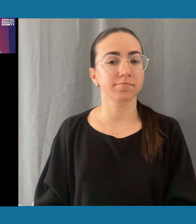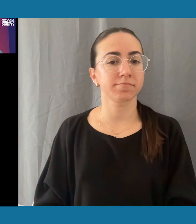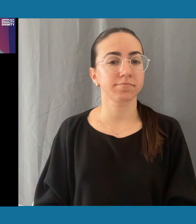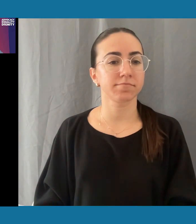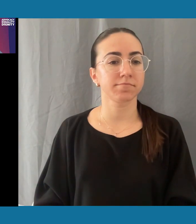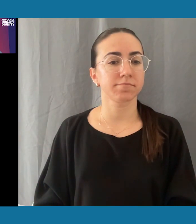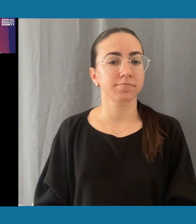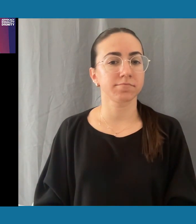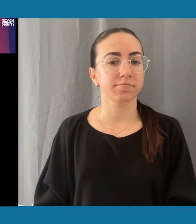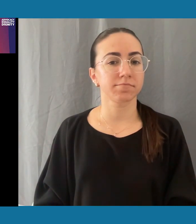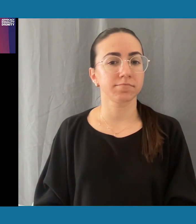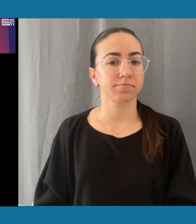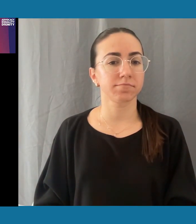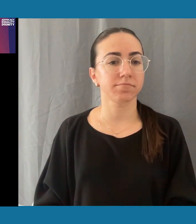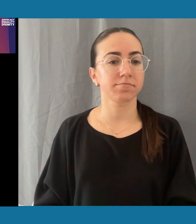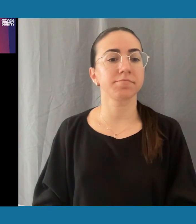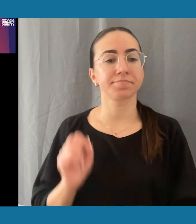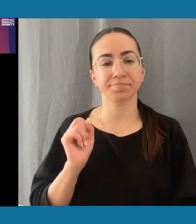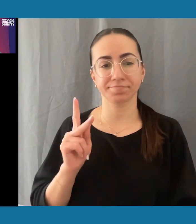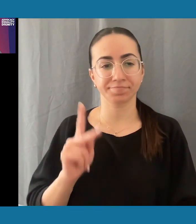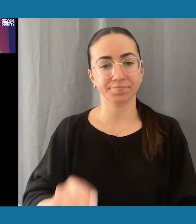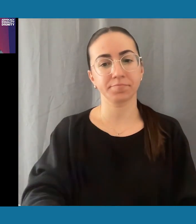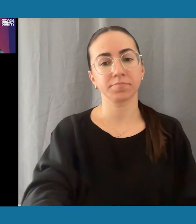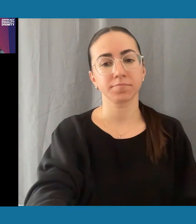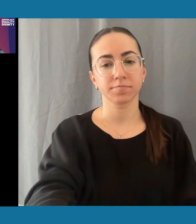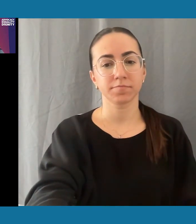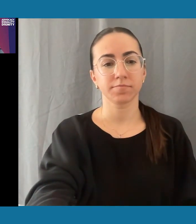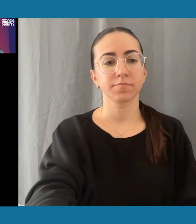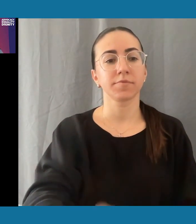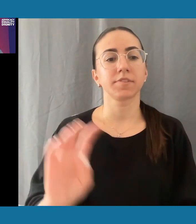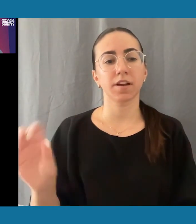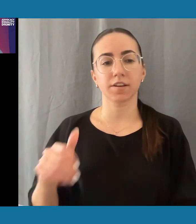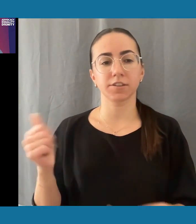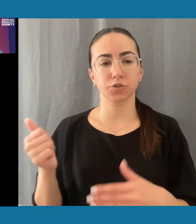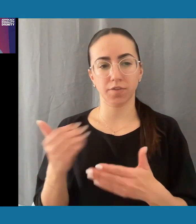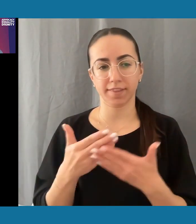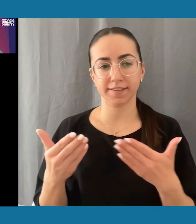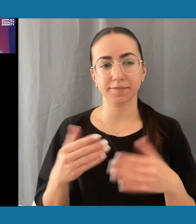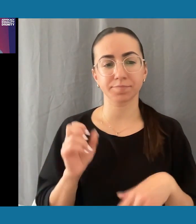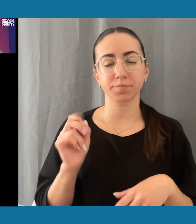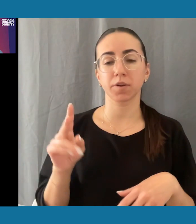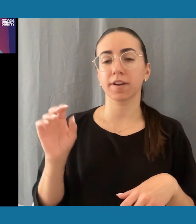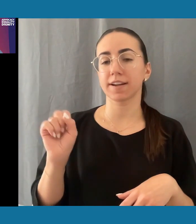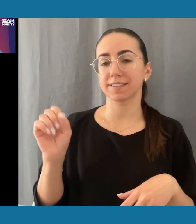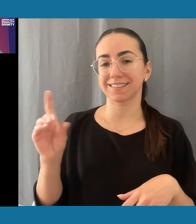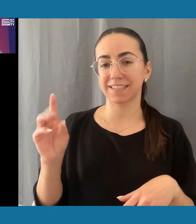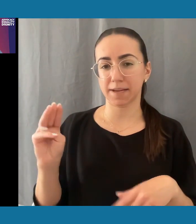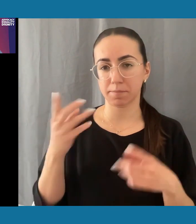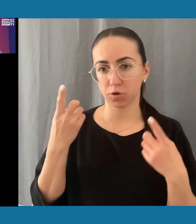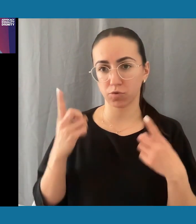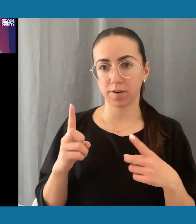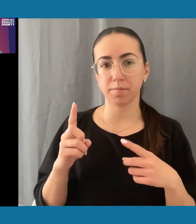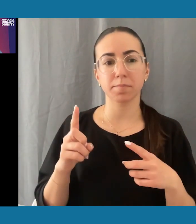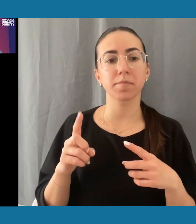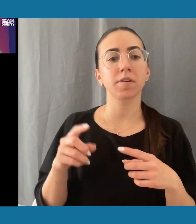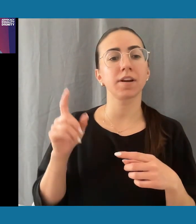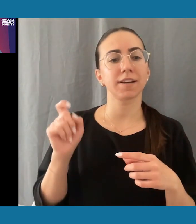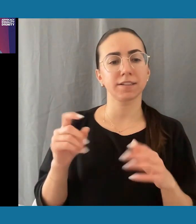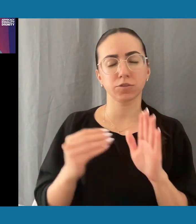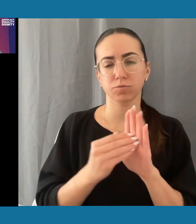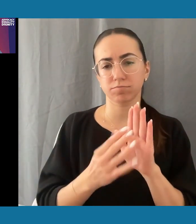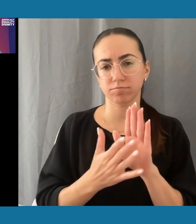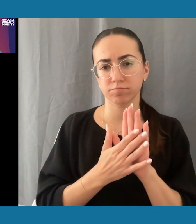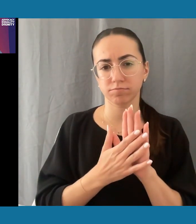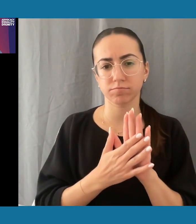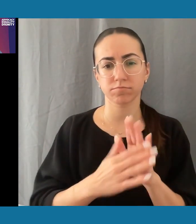Okay, so additional elements. In the STM agreement, it needs to list out how the supporters